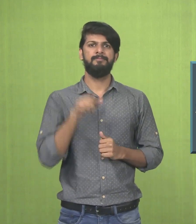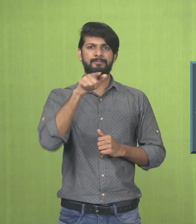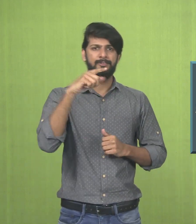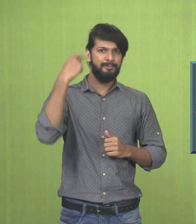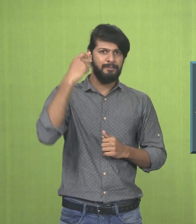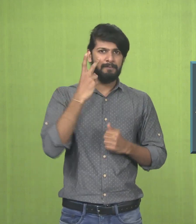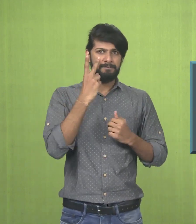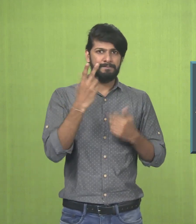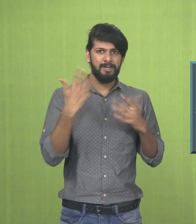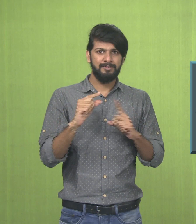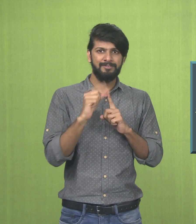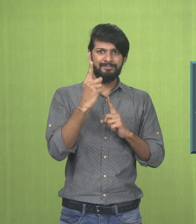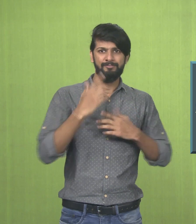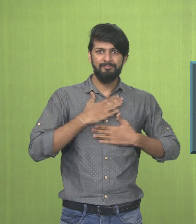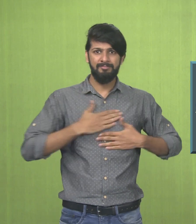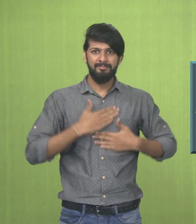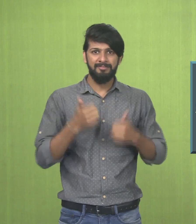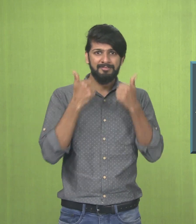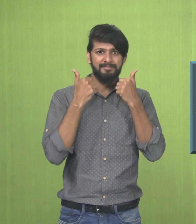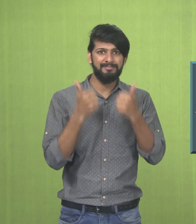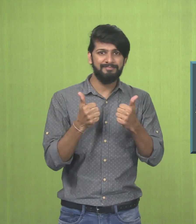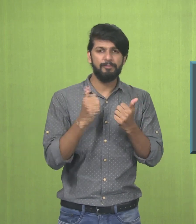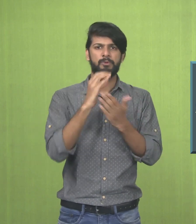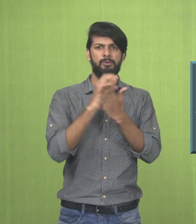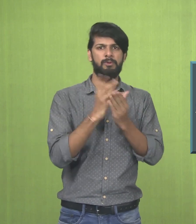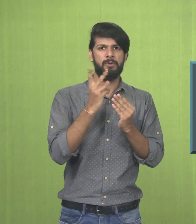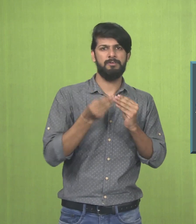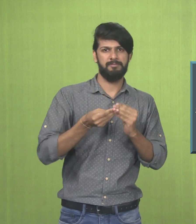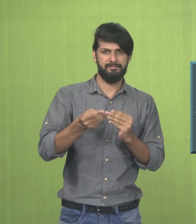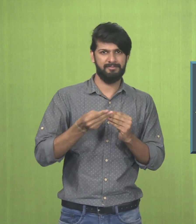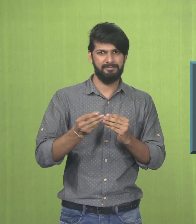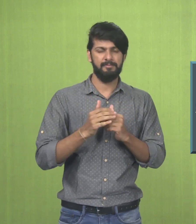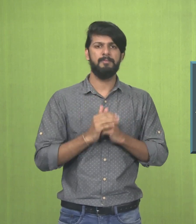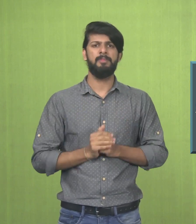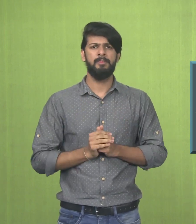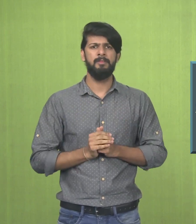I hope you enjoyed watching part 1 of the lesson and will watch all the following videos of this lesson.